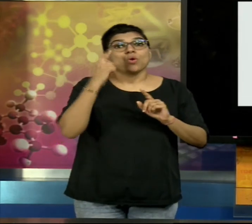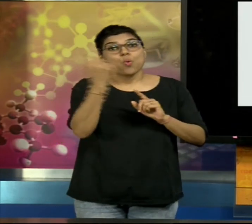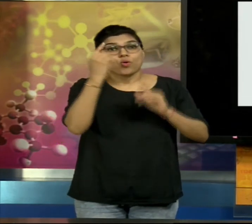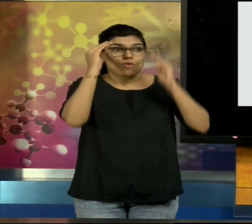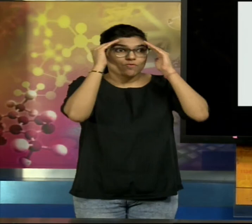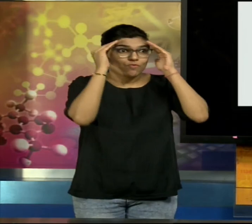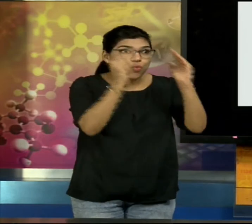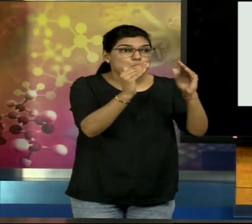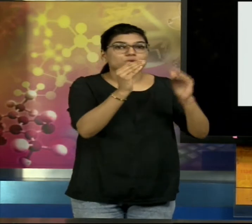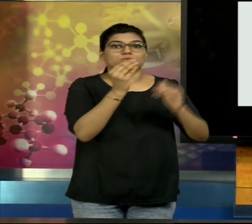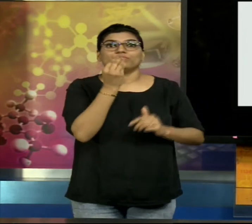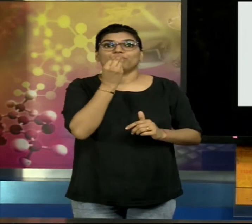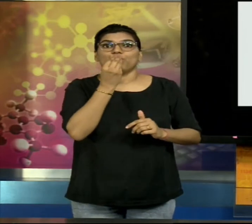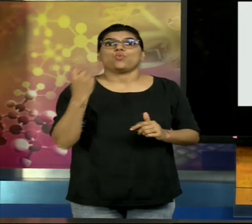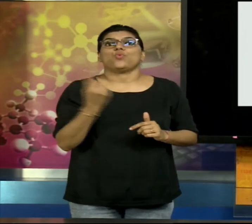grocery items.